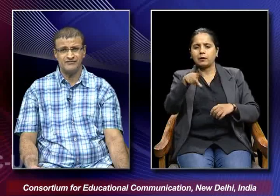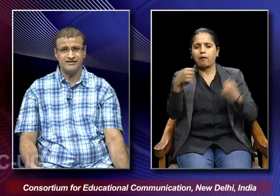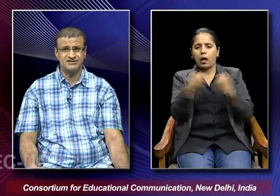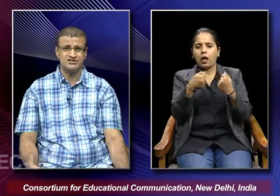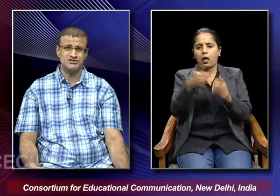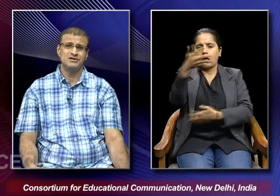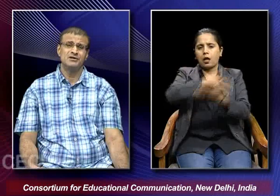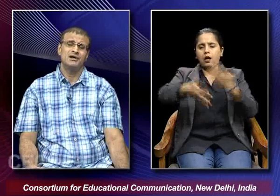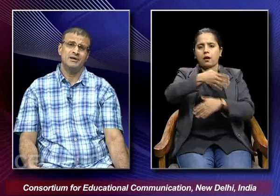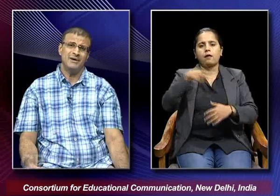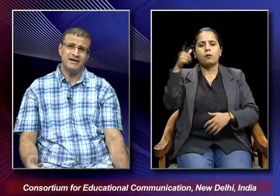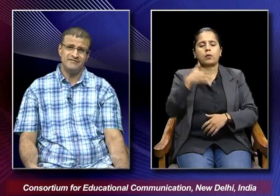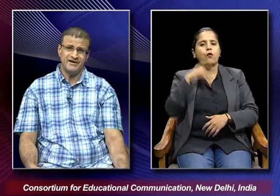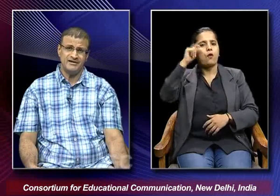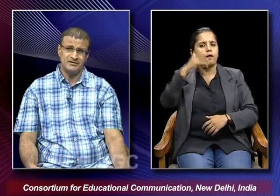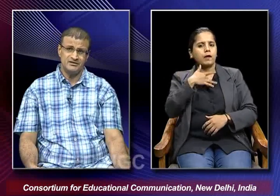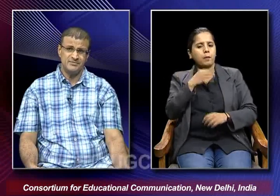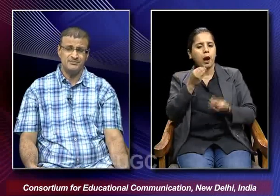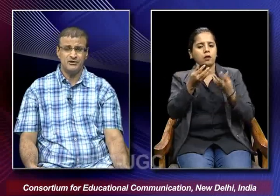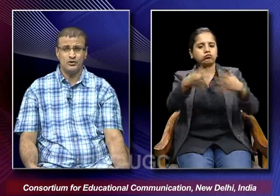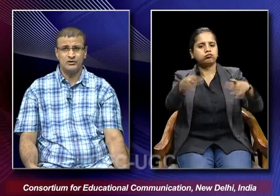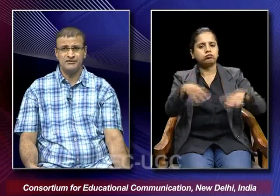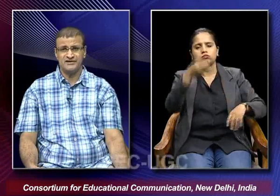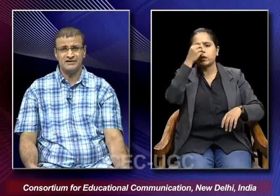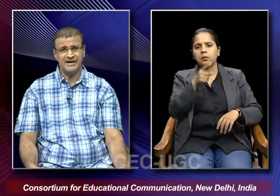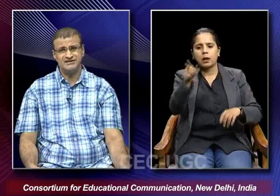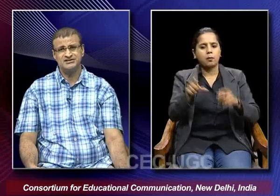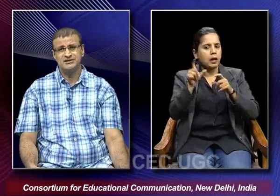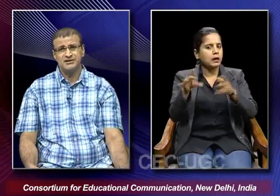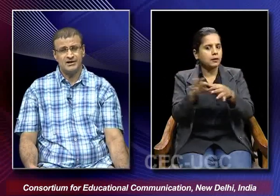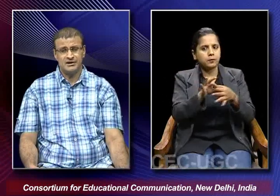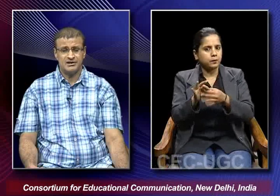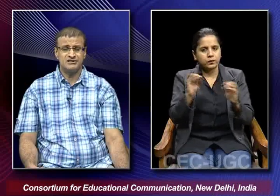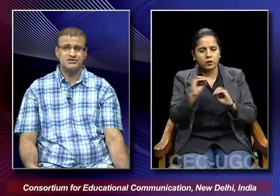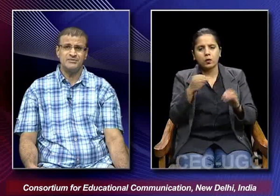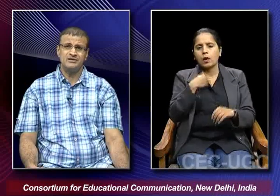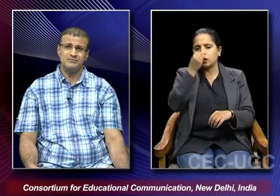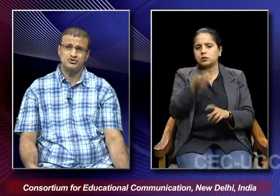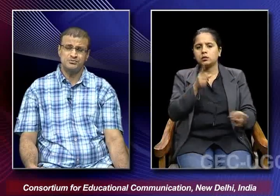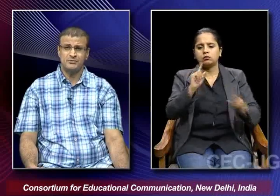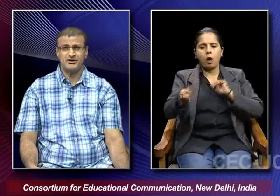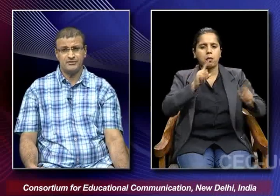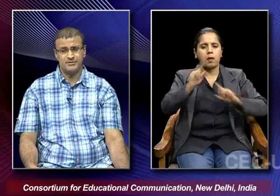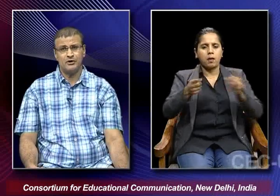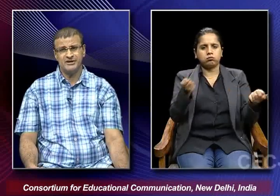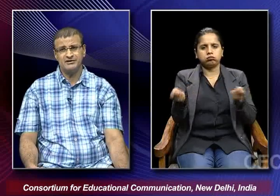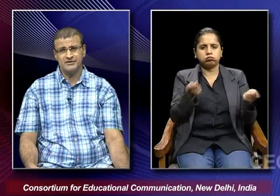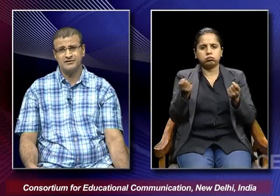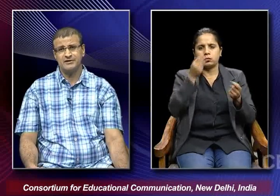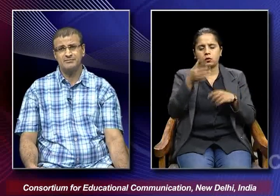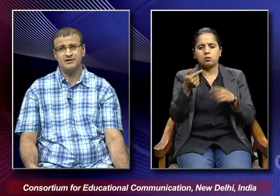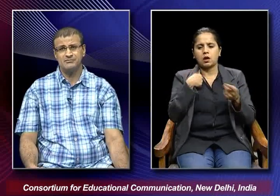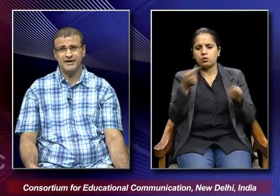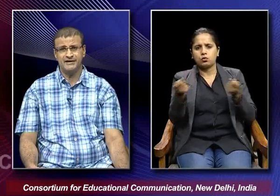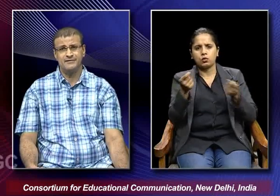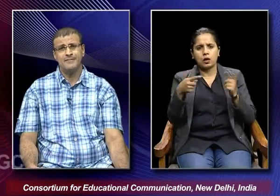of advantages by dividing the people on different lines religion being the most prominent predominant one